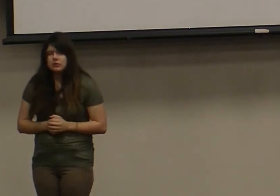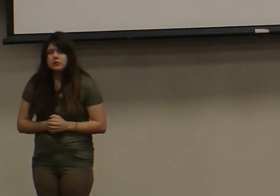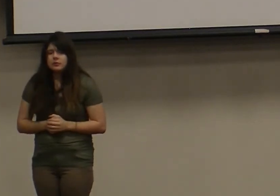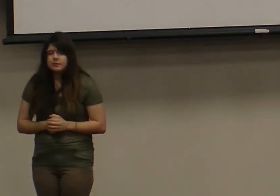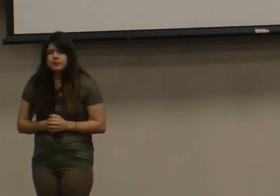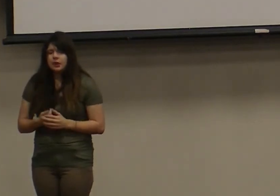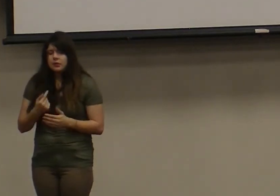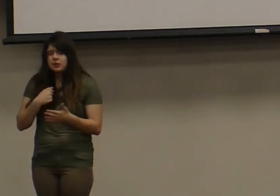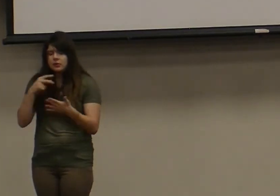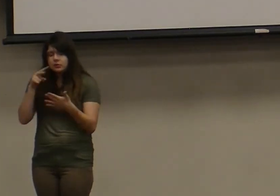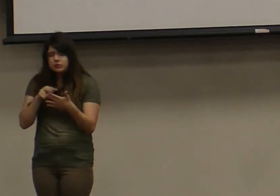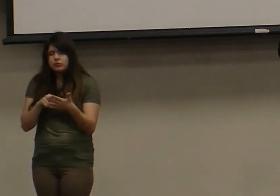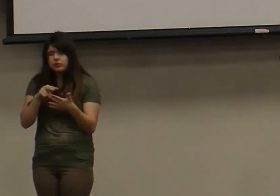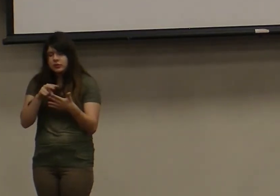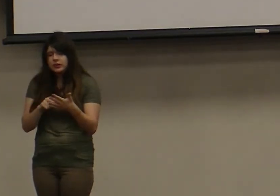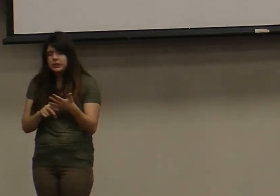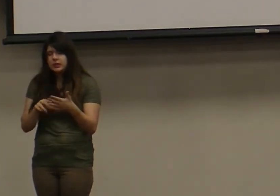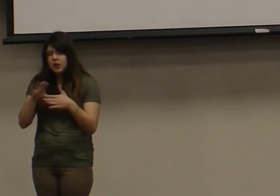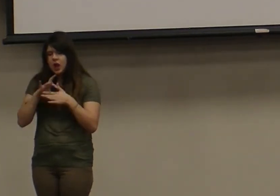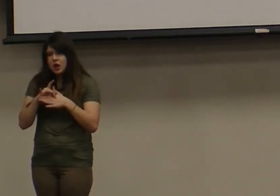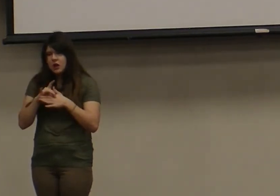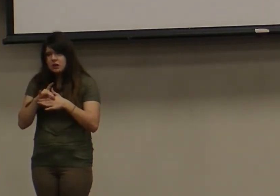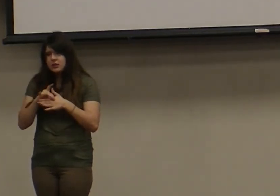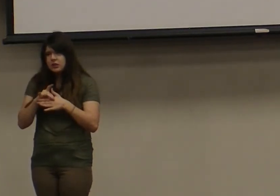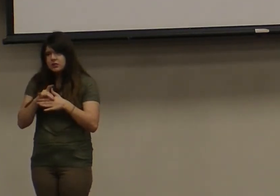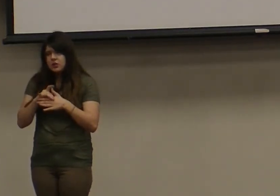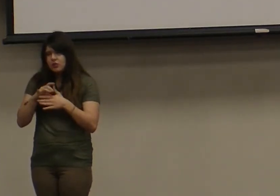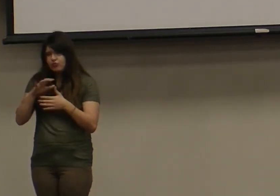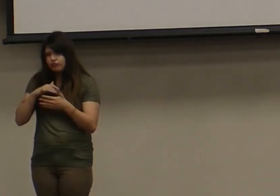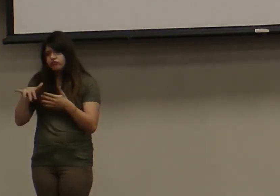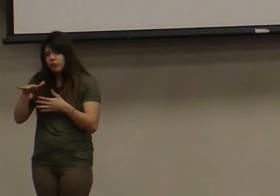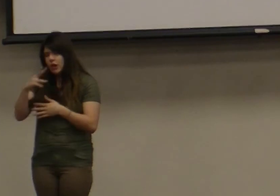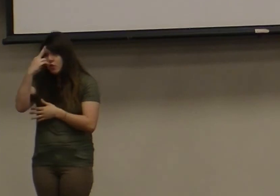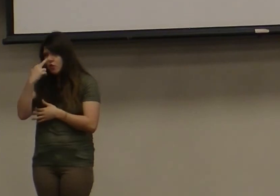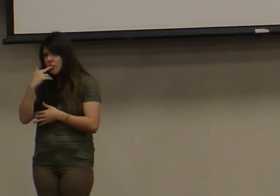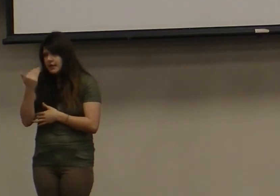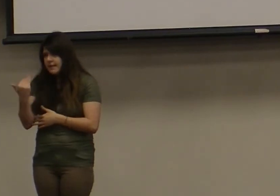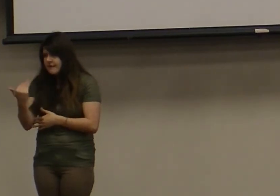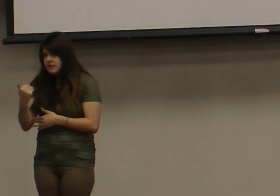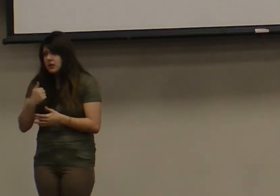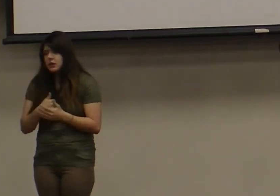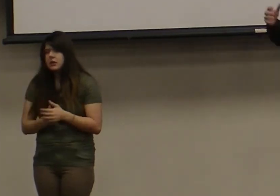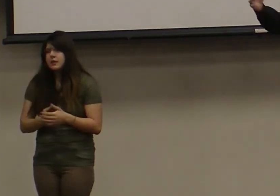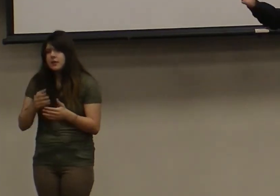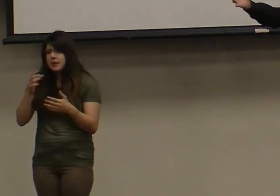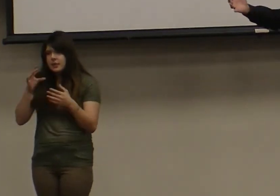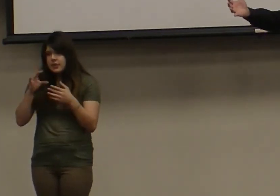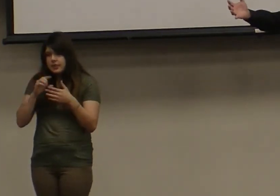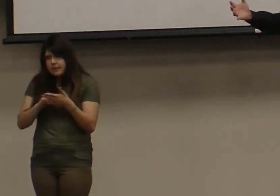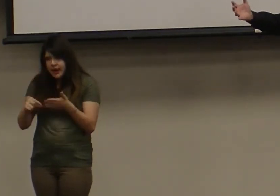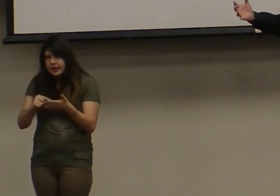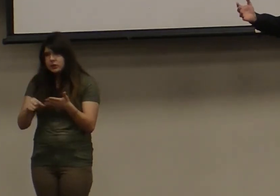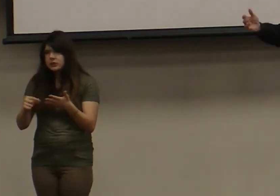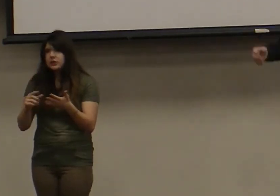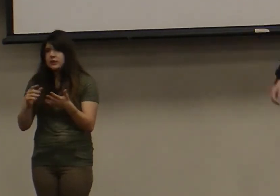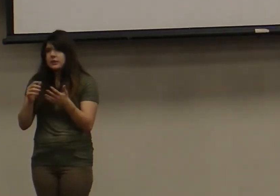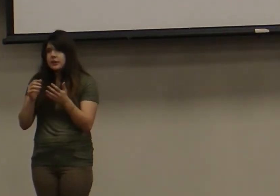As I was reading the context in and around the Romans 15, the context of the passage is all about one